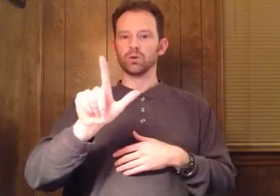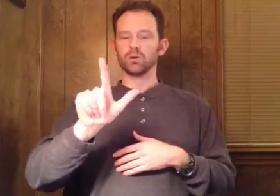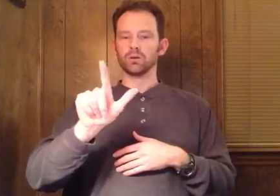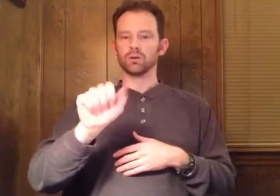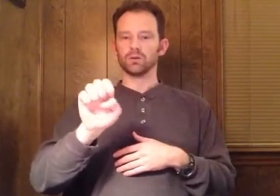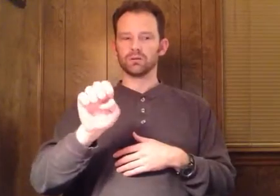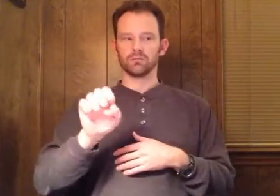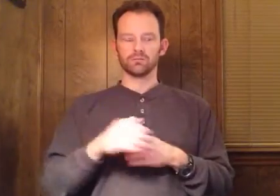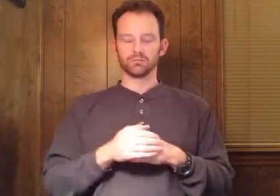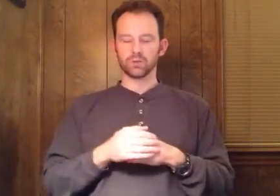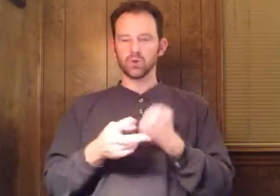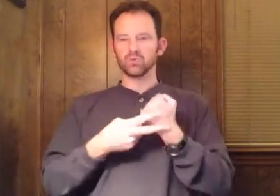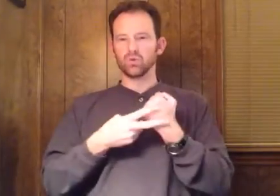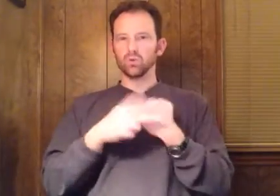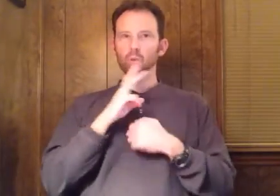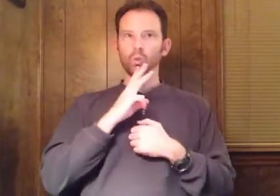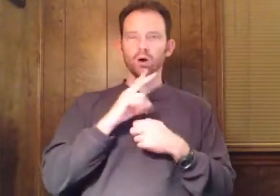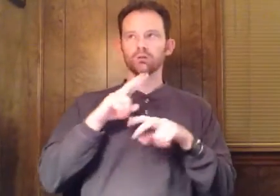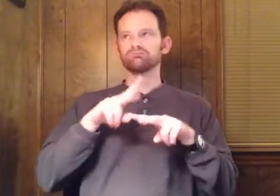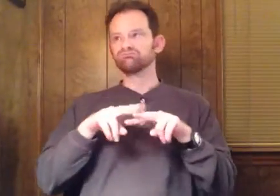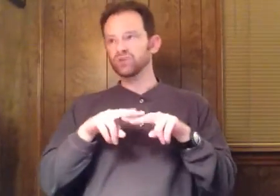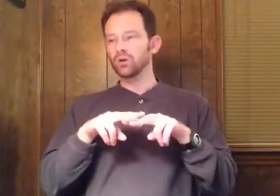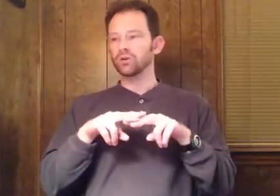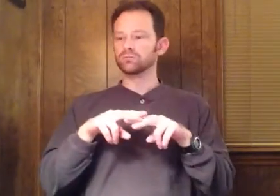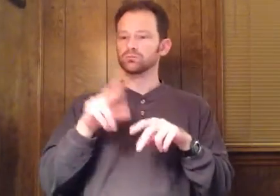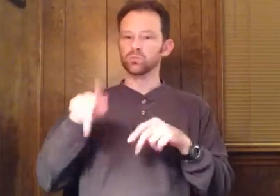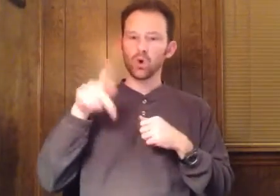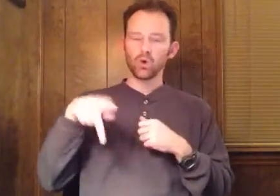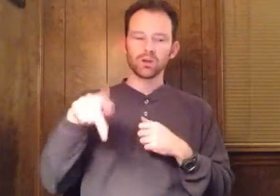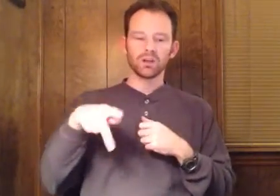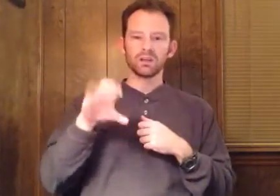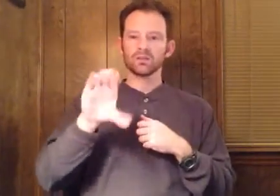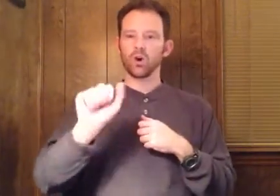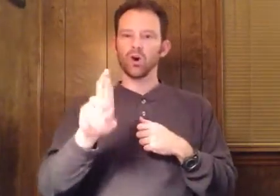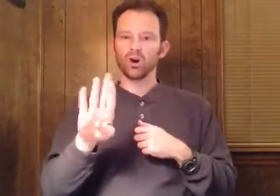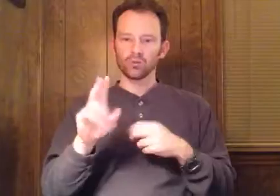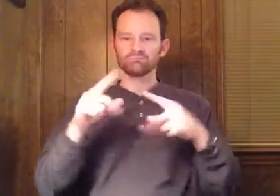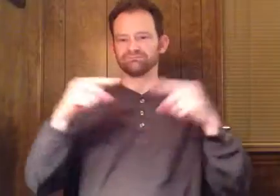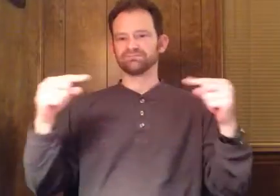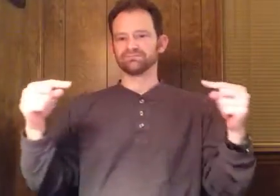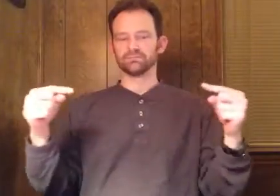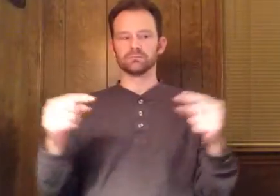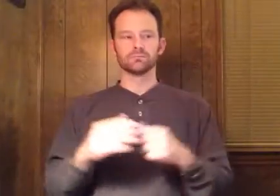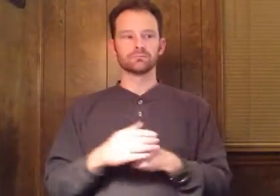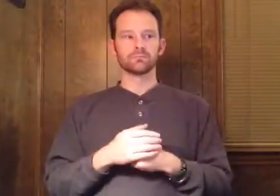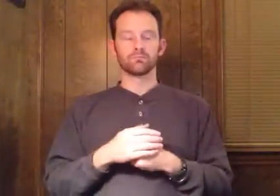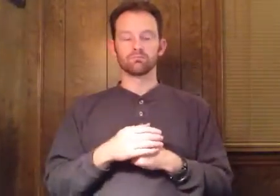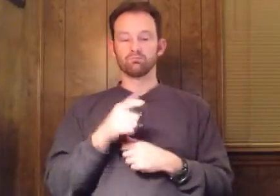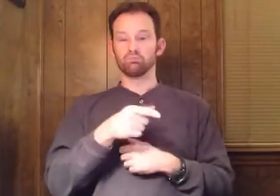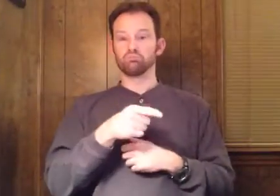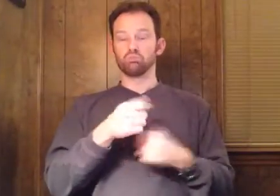stores materials such as water, salts, proteins, and carbohydrates. Knowing that plants make their own food, vacuoles are very important to plant cells